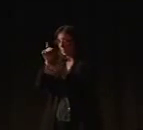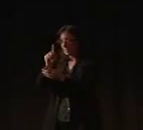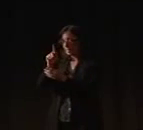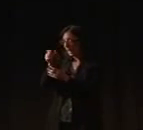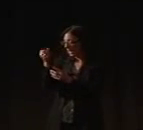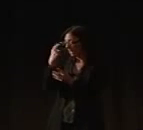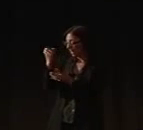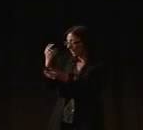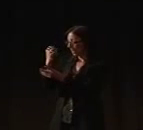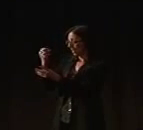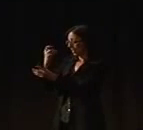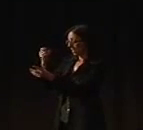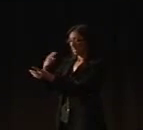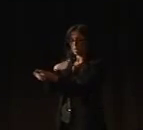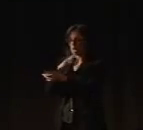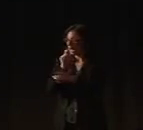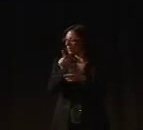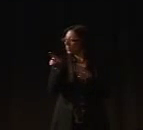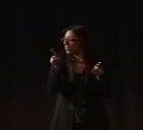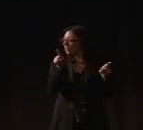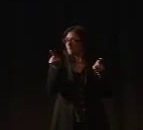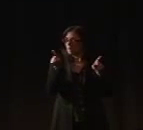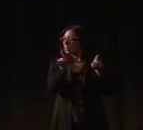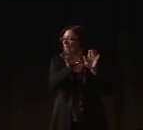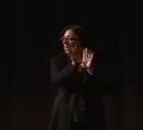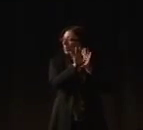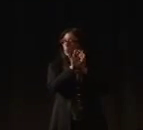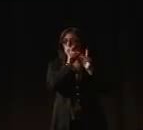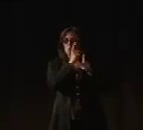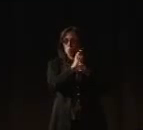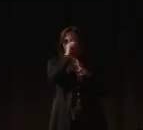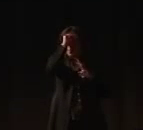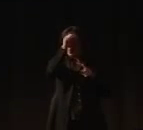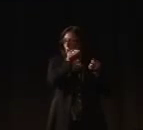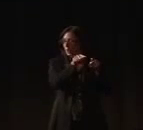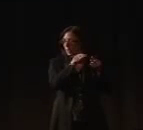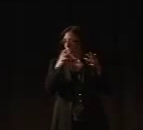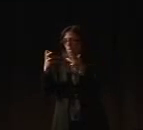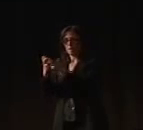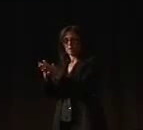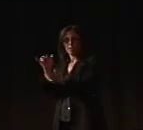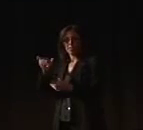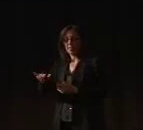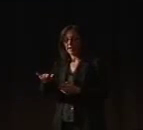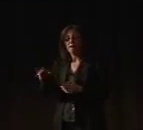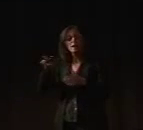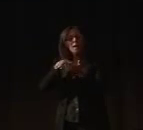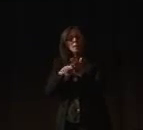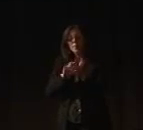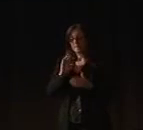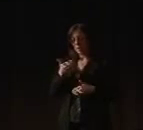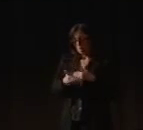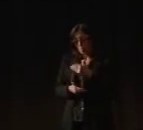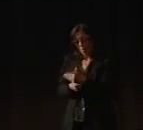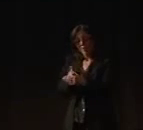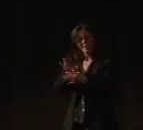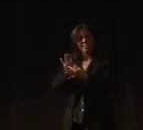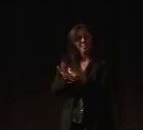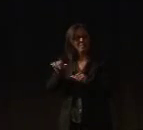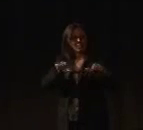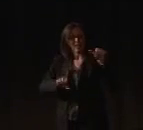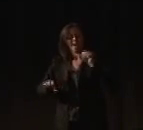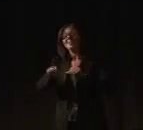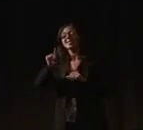effectively the process of science, in our metaphor, must be stable in the sense that most of